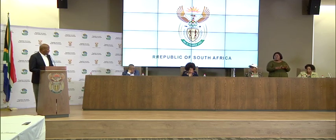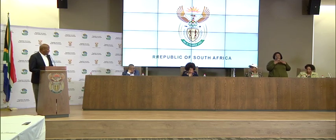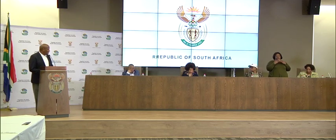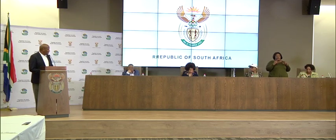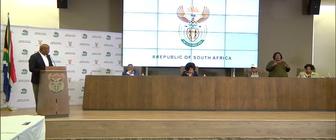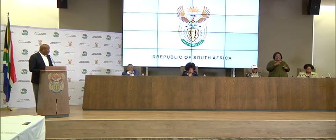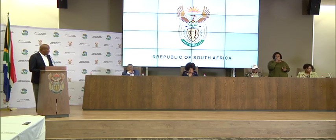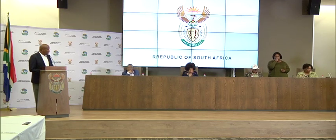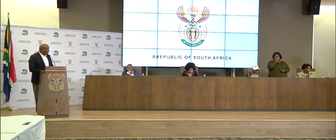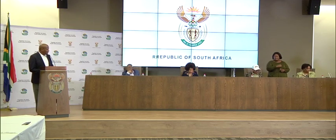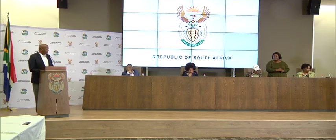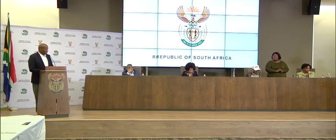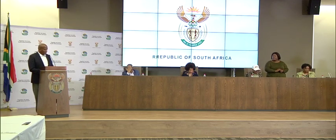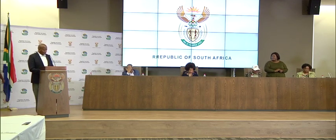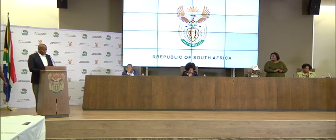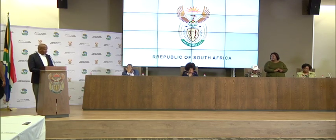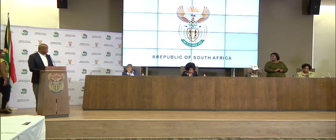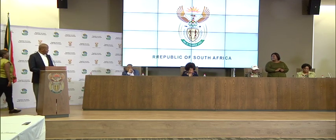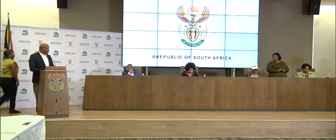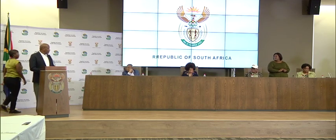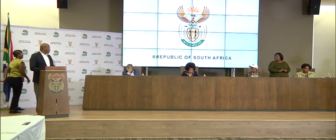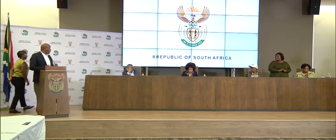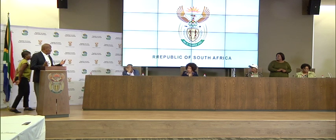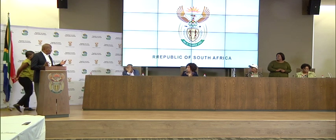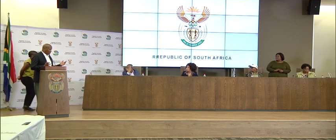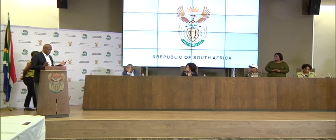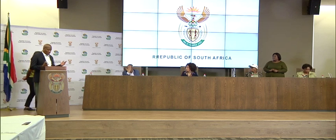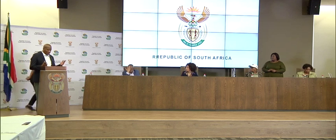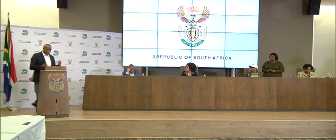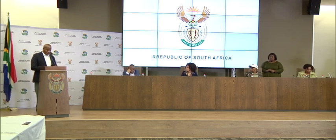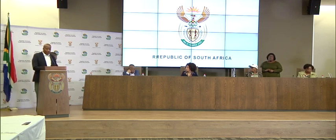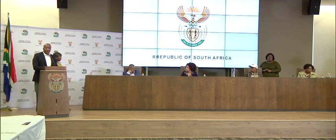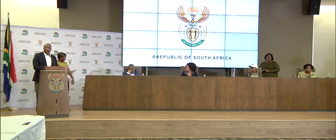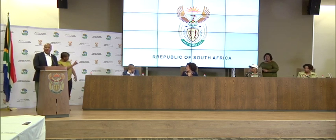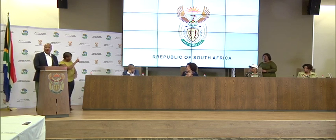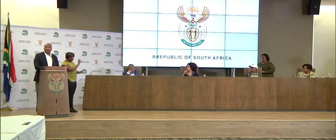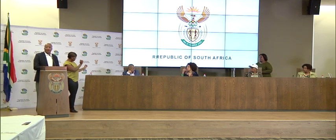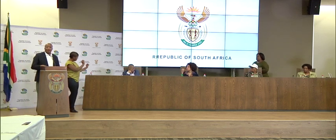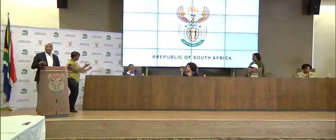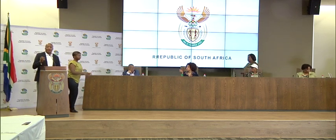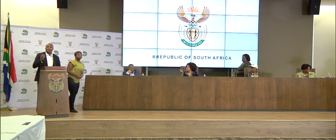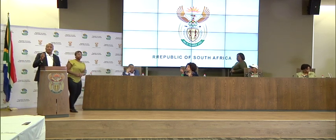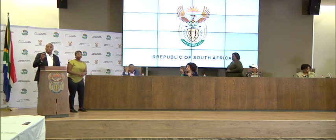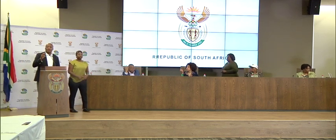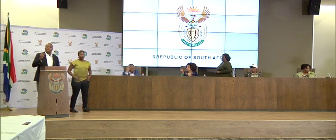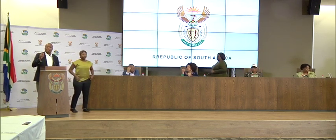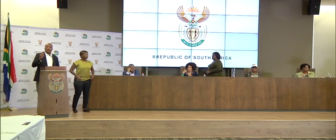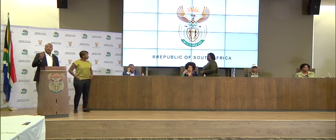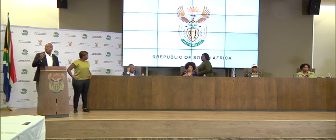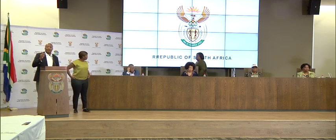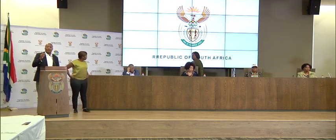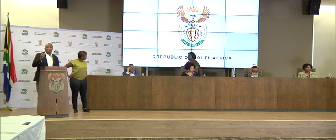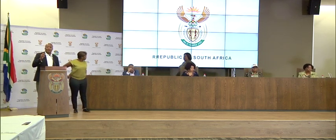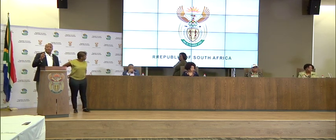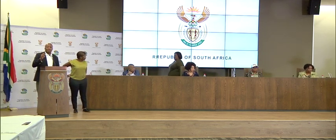much, Minister Nzimande. Oh, there was no question. Okay, let's go